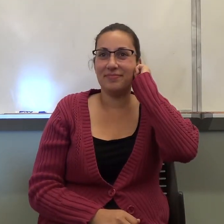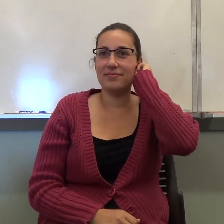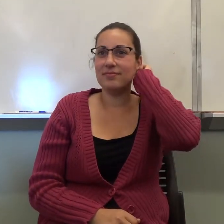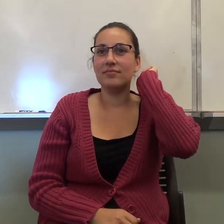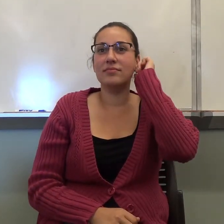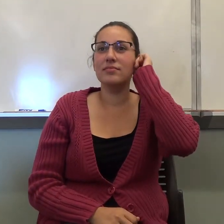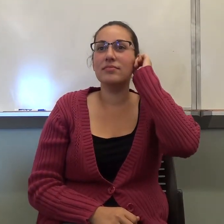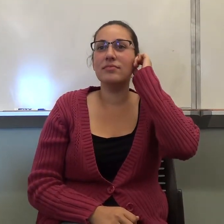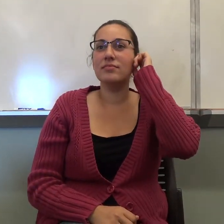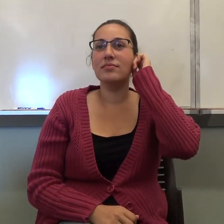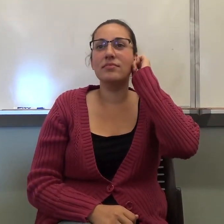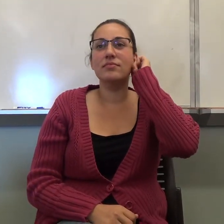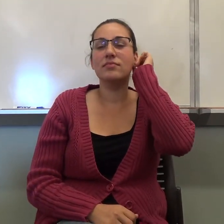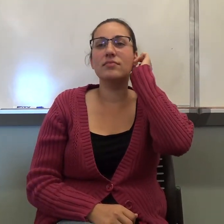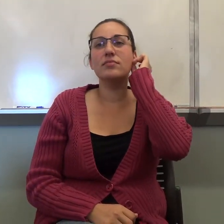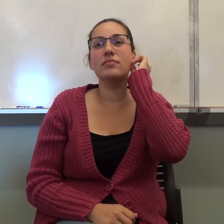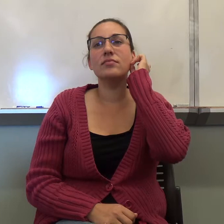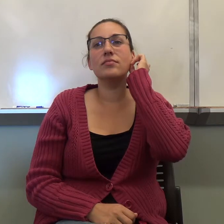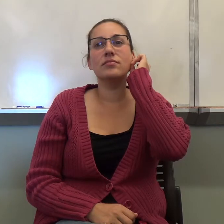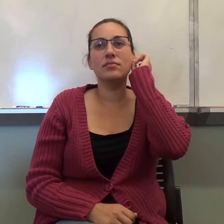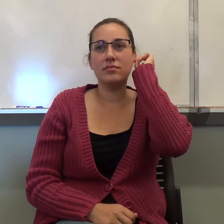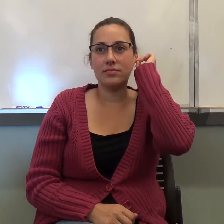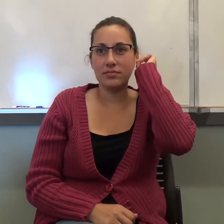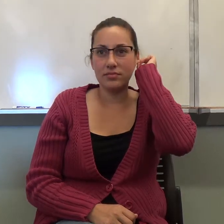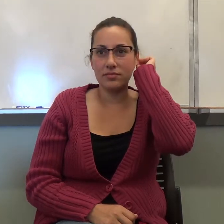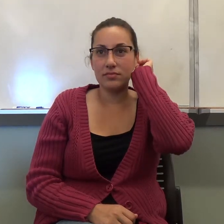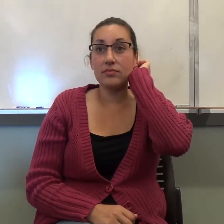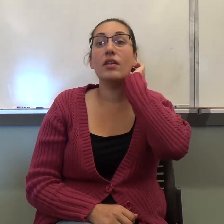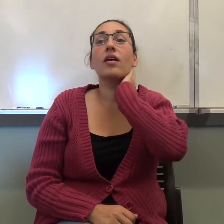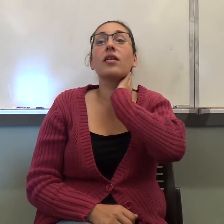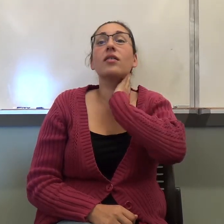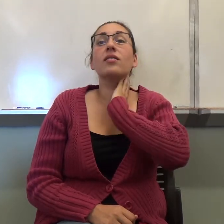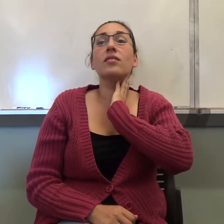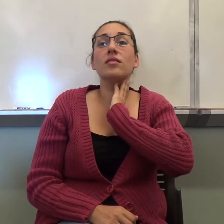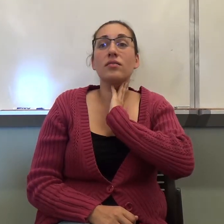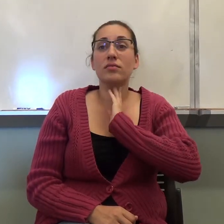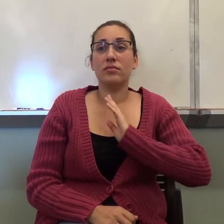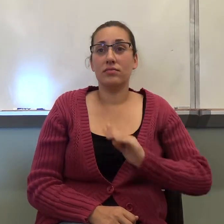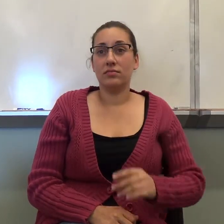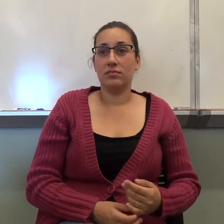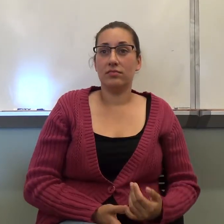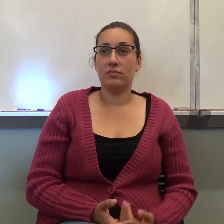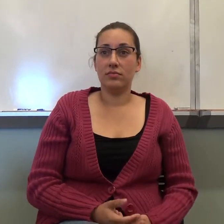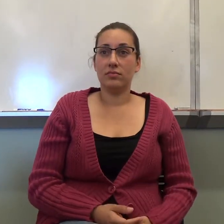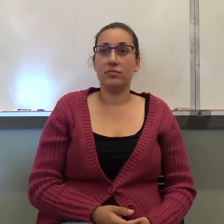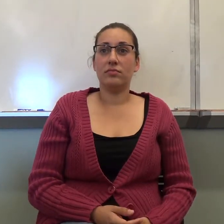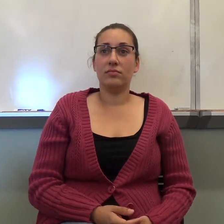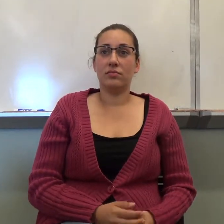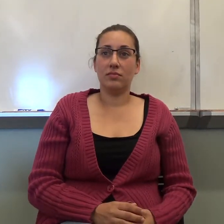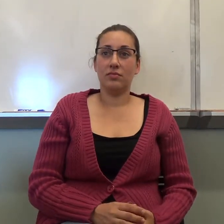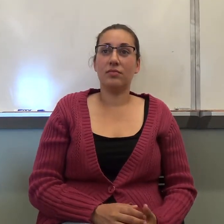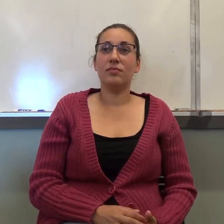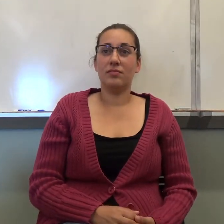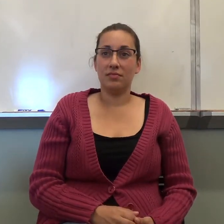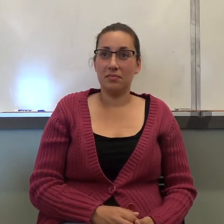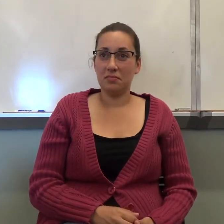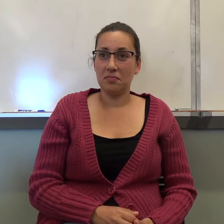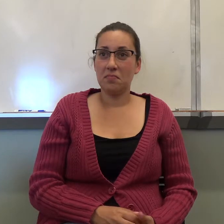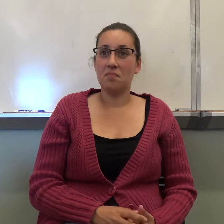-8. But notice you got a subtraction going on there. That makes things a bit more dicey. So